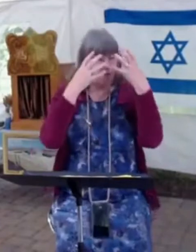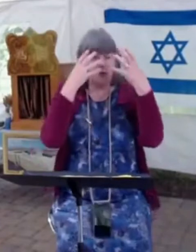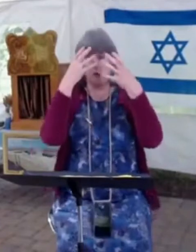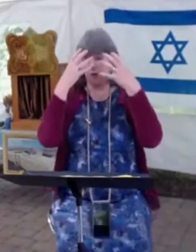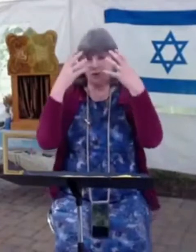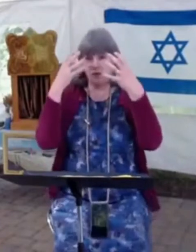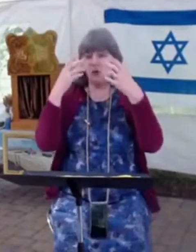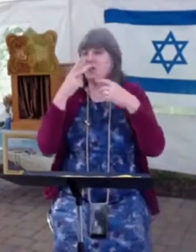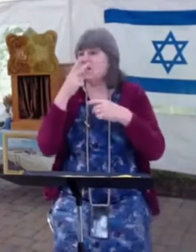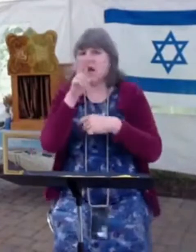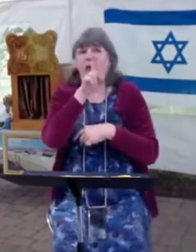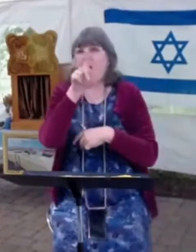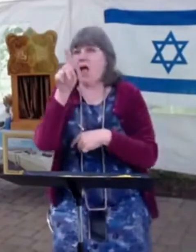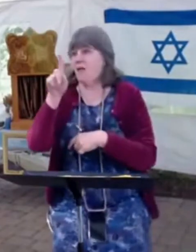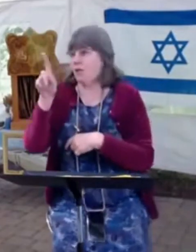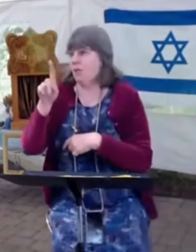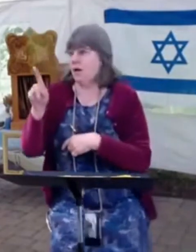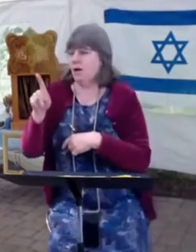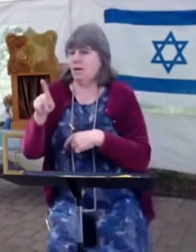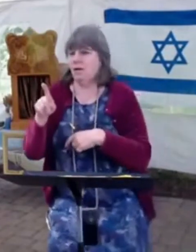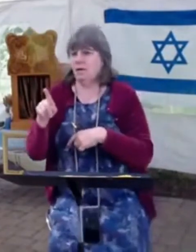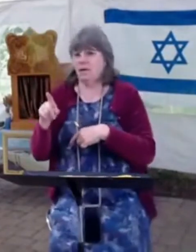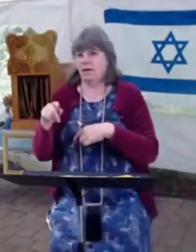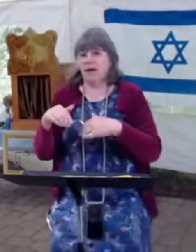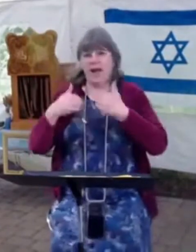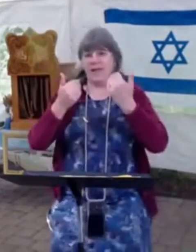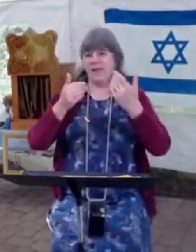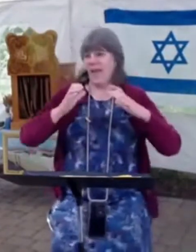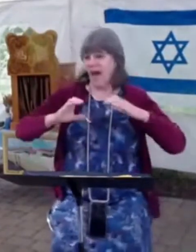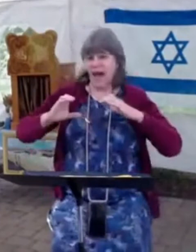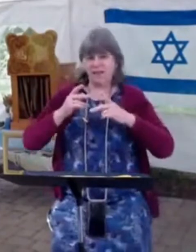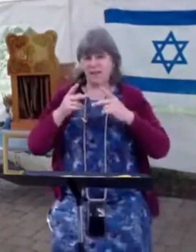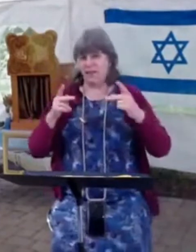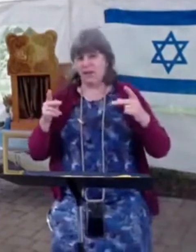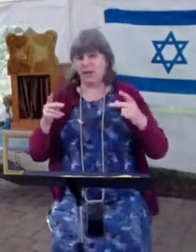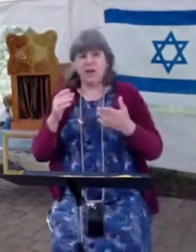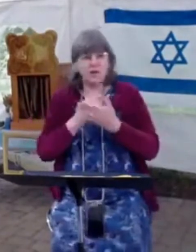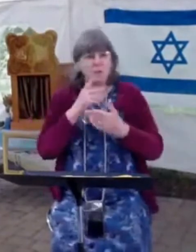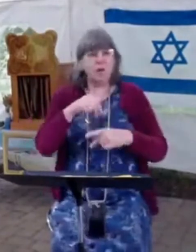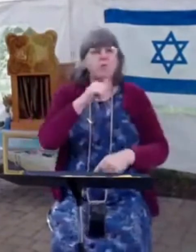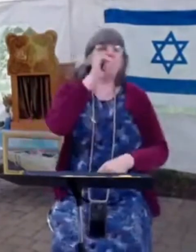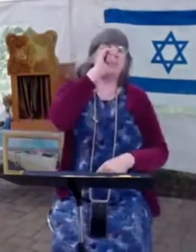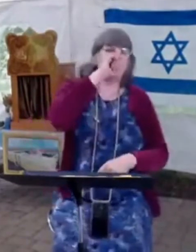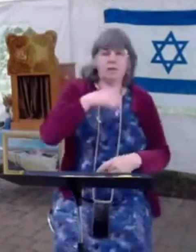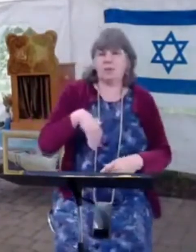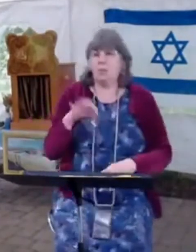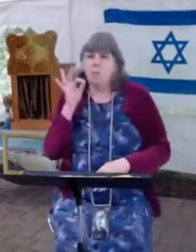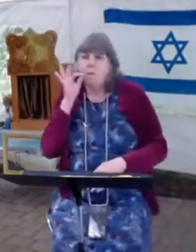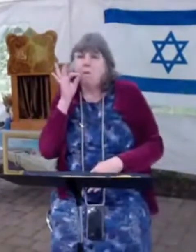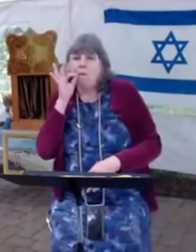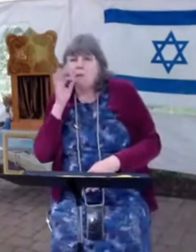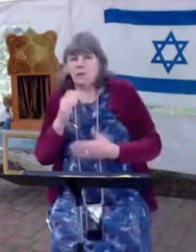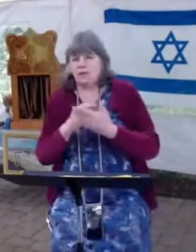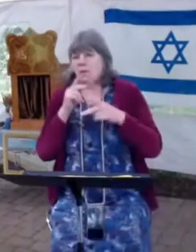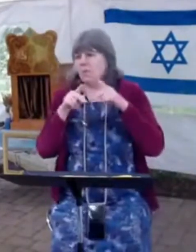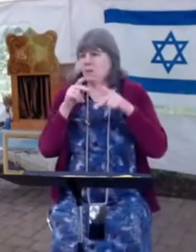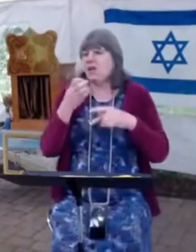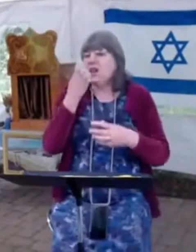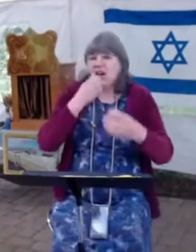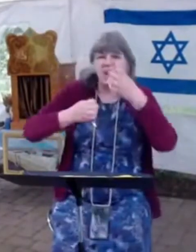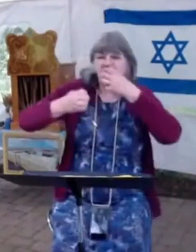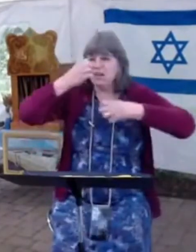And you see it everywhere. And they react in different way. Some people drink. Some people smoke. Some people